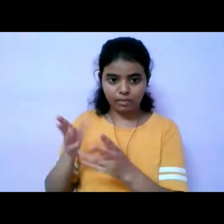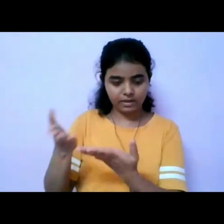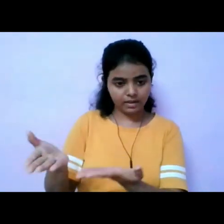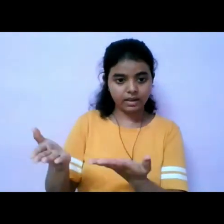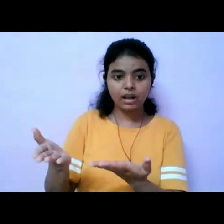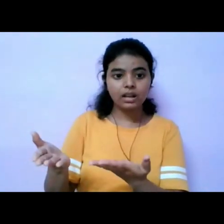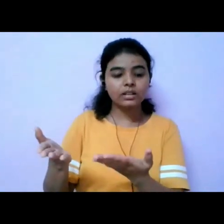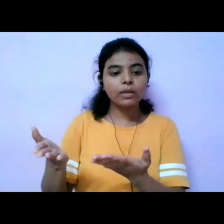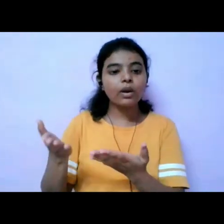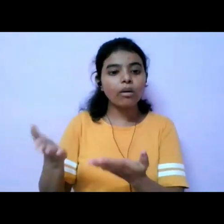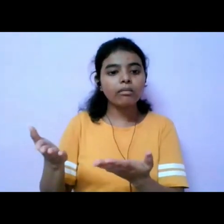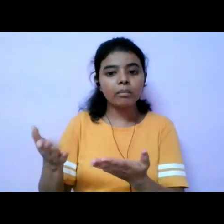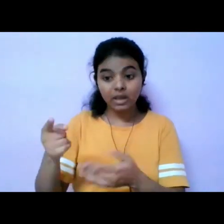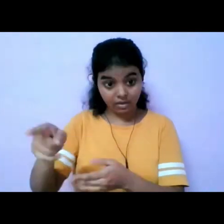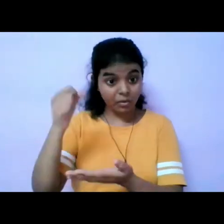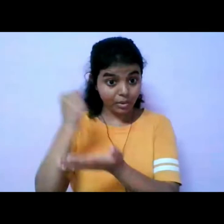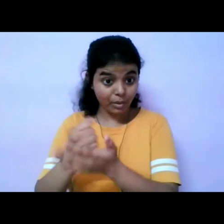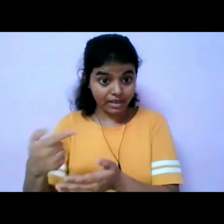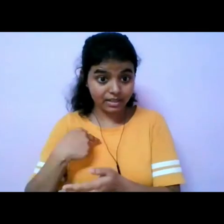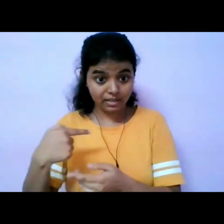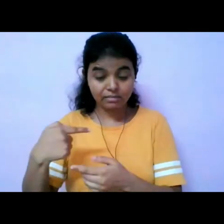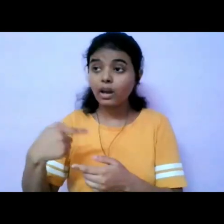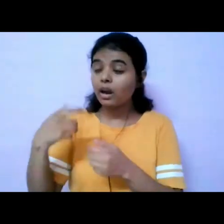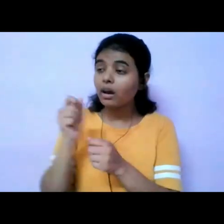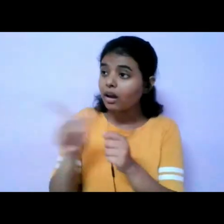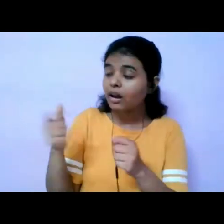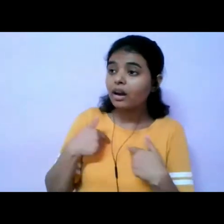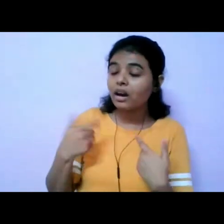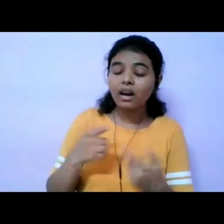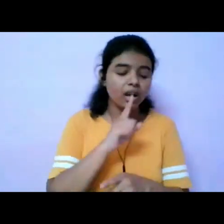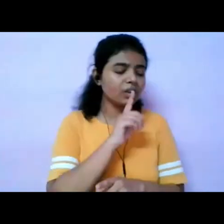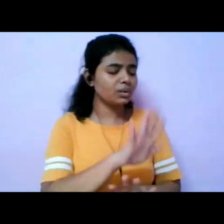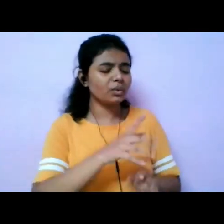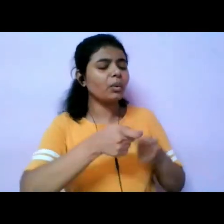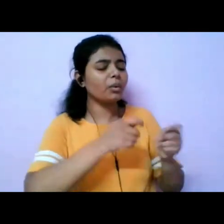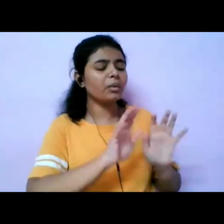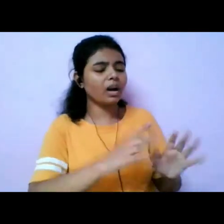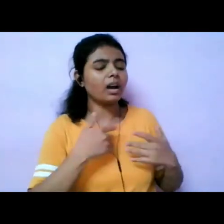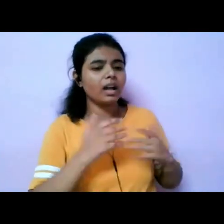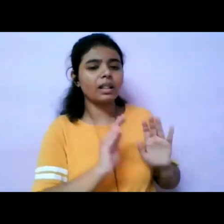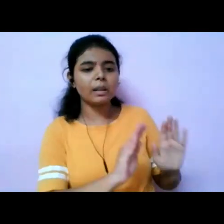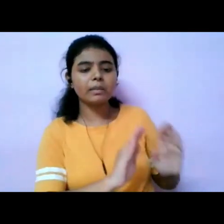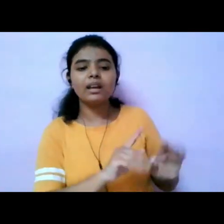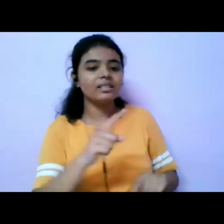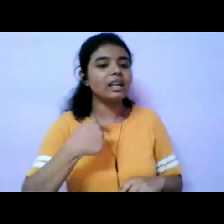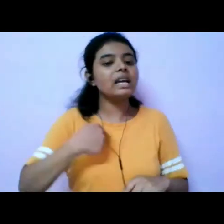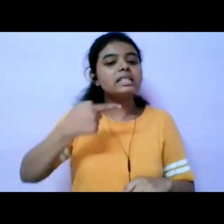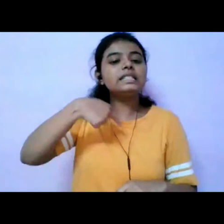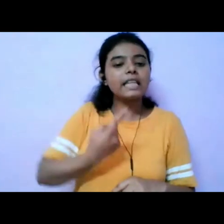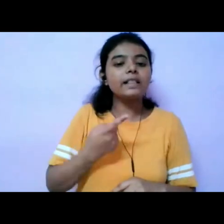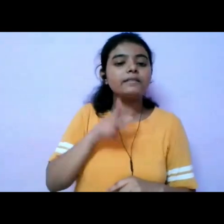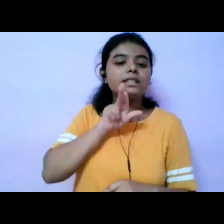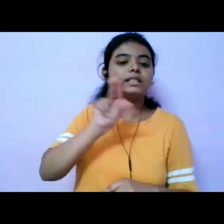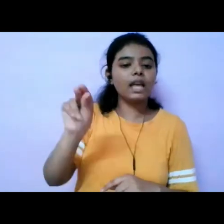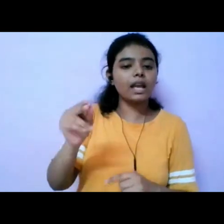no longer get to define me. I am unique and remarkable in my own terms, and you don't get that